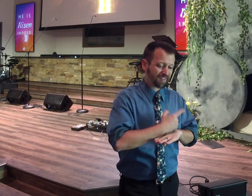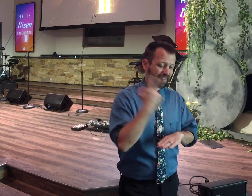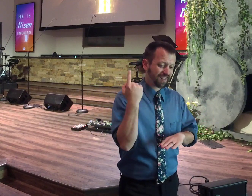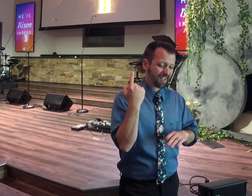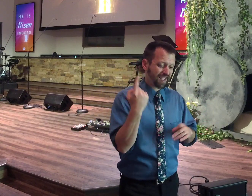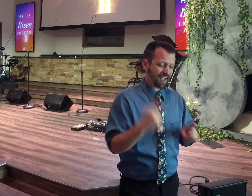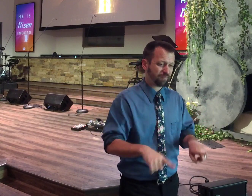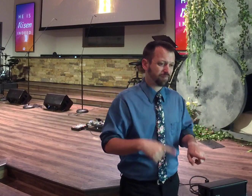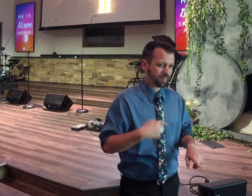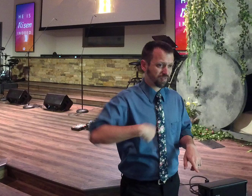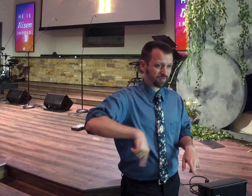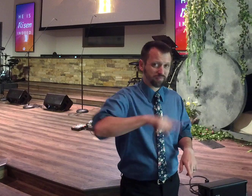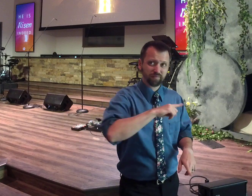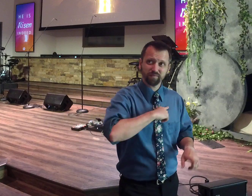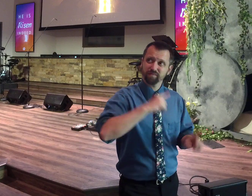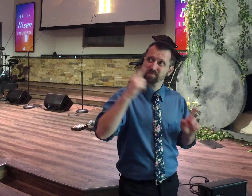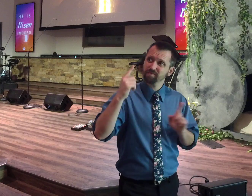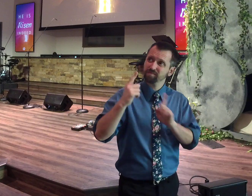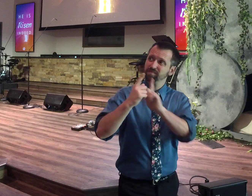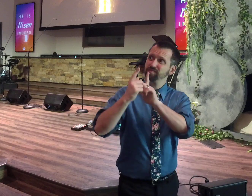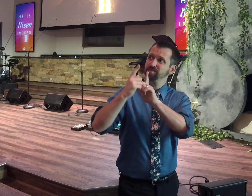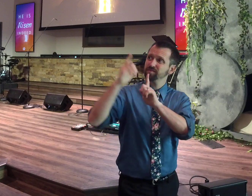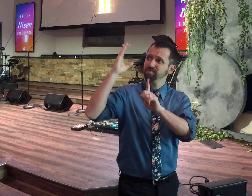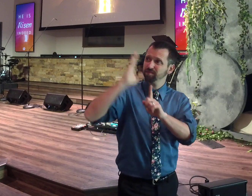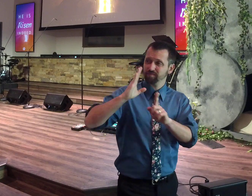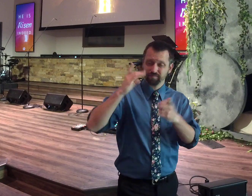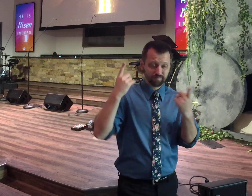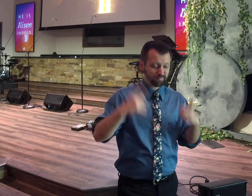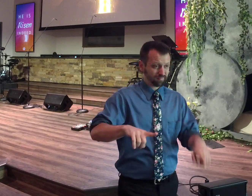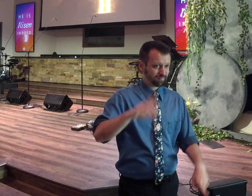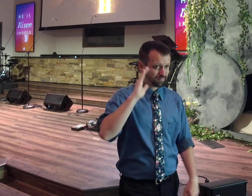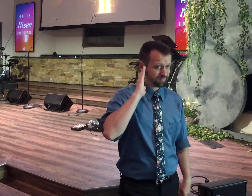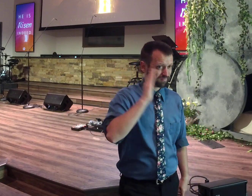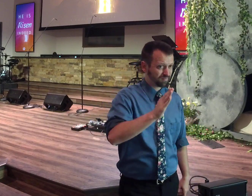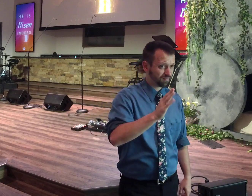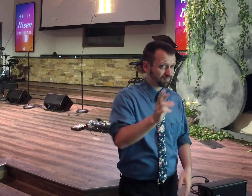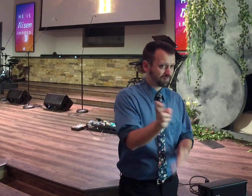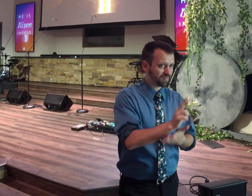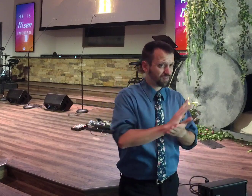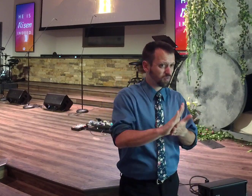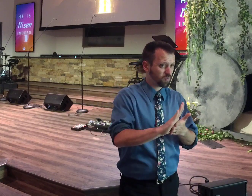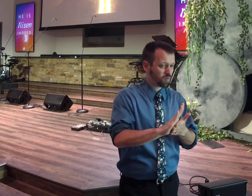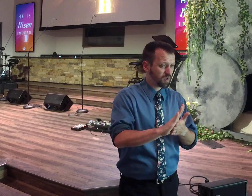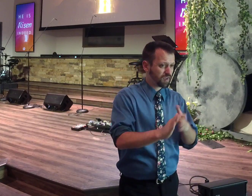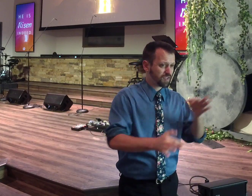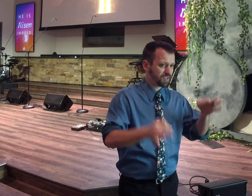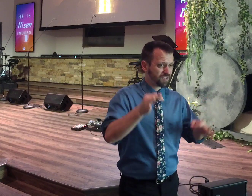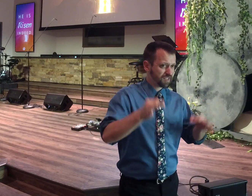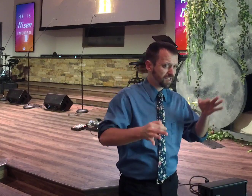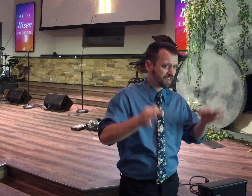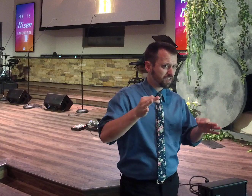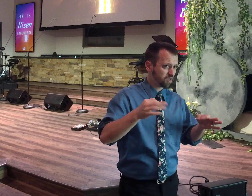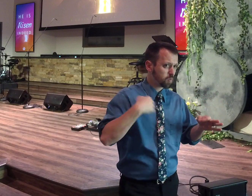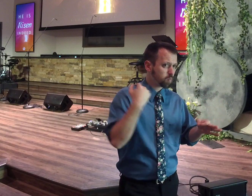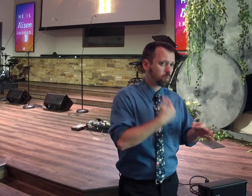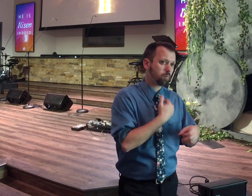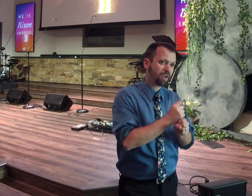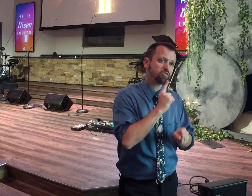and I stand before God, and the Bible says it will come, that righteous judge, we want to make sure that when